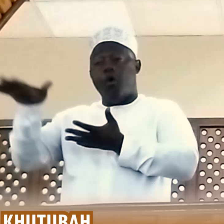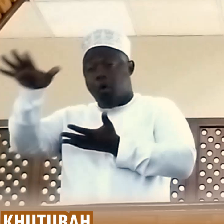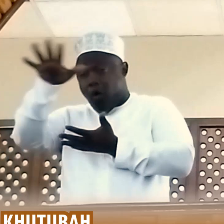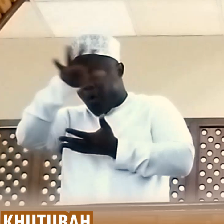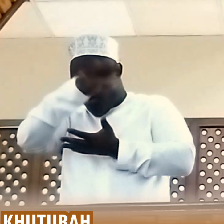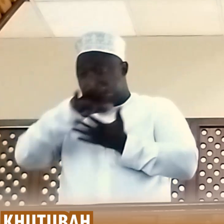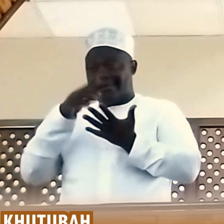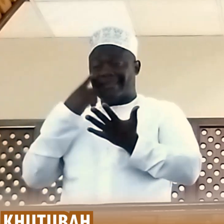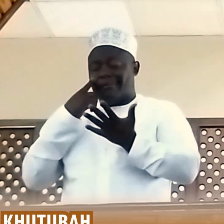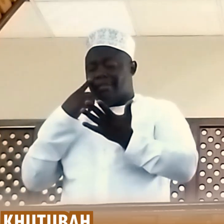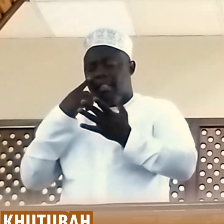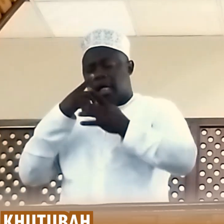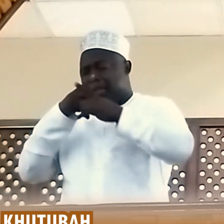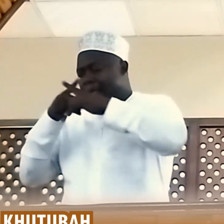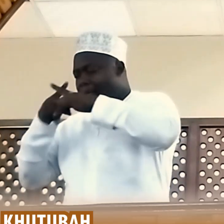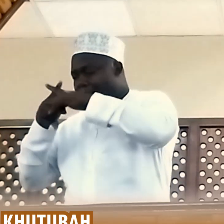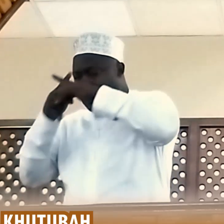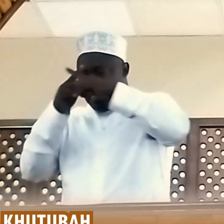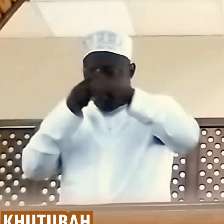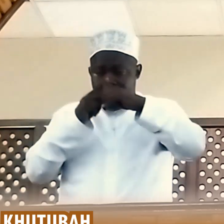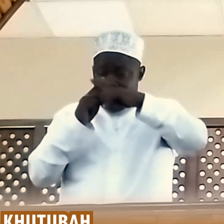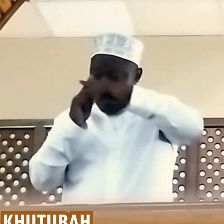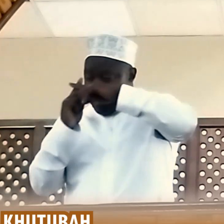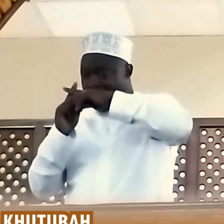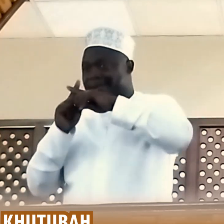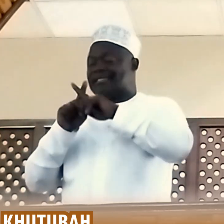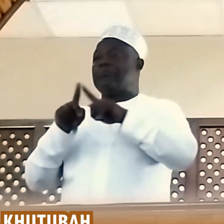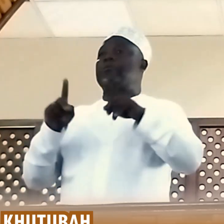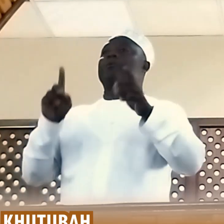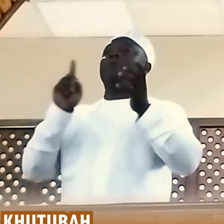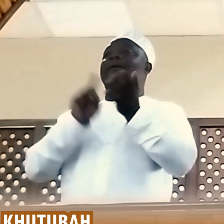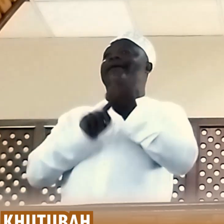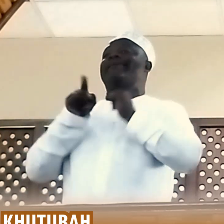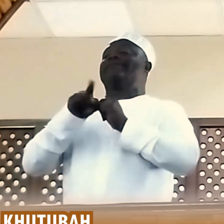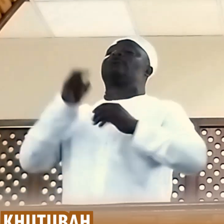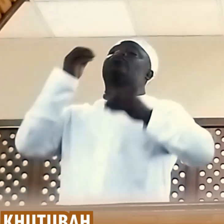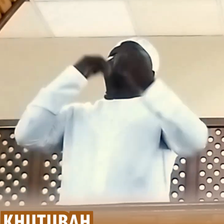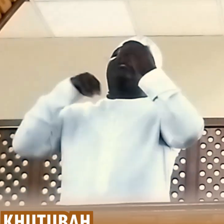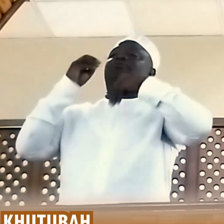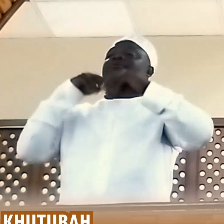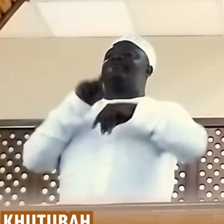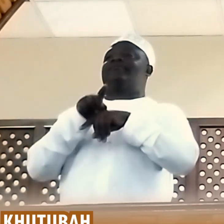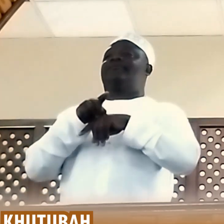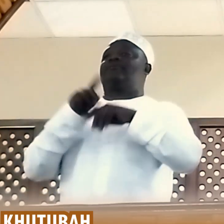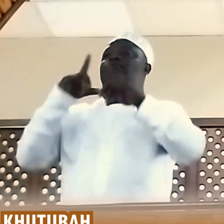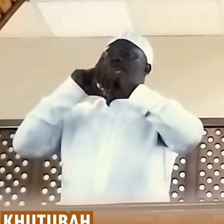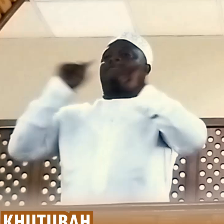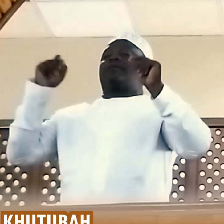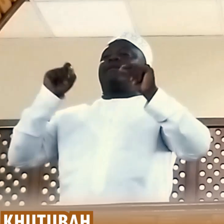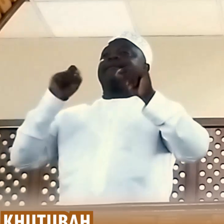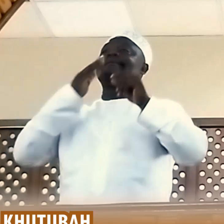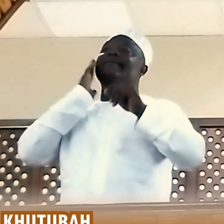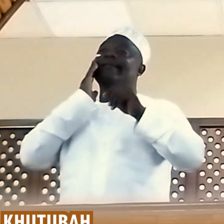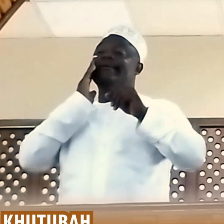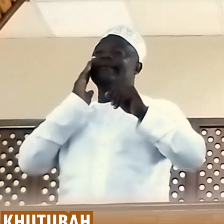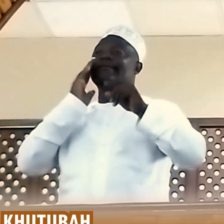byonna bw'ogenda okubigatta bw'oti n'osigala ng'ofuna ekyo corruption mu luzungu enguzi.